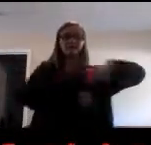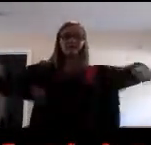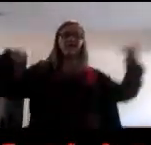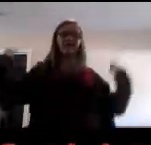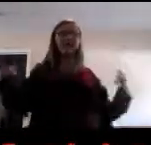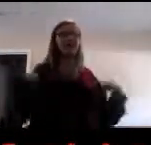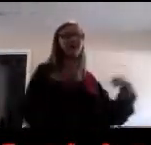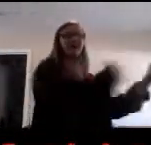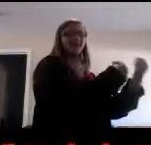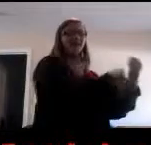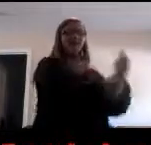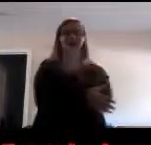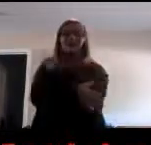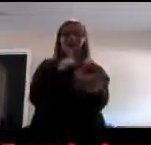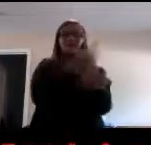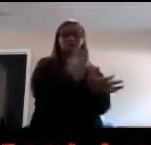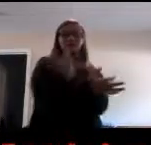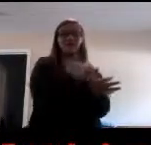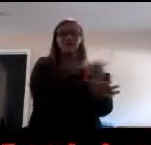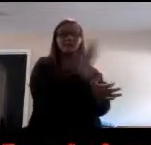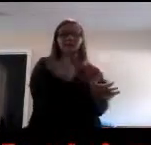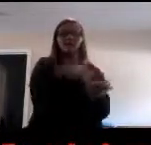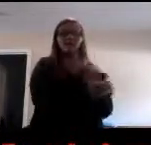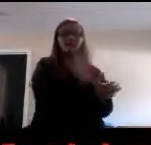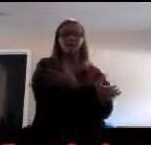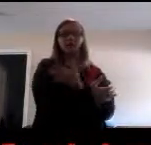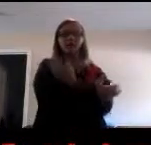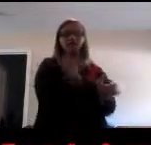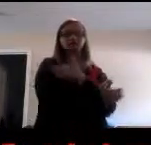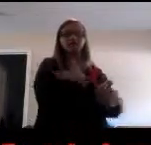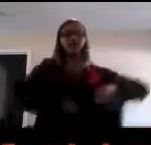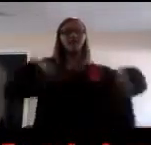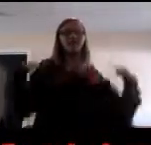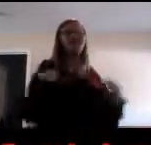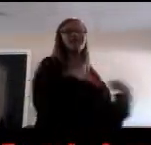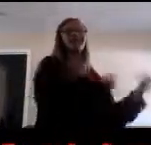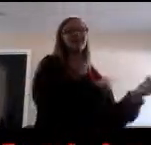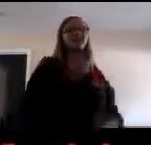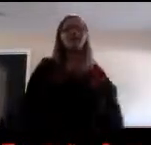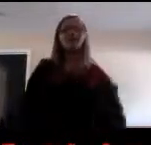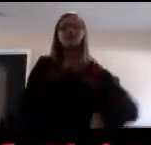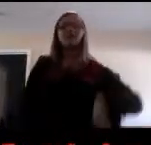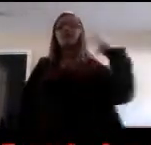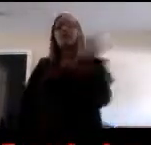The other man The man